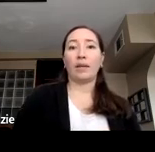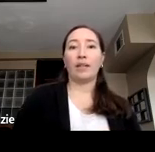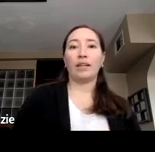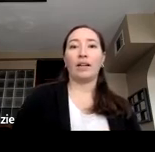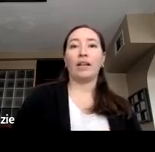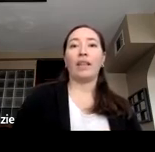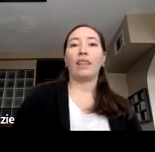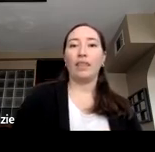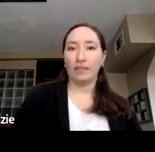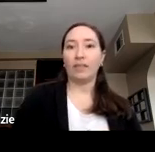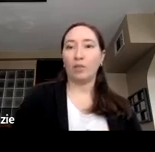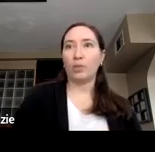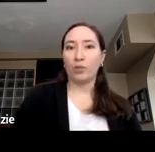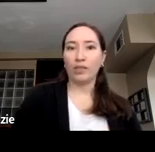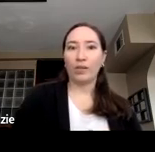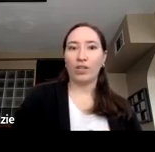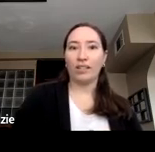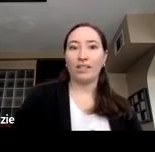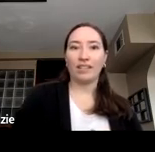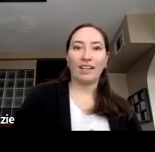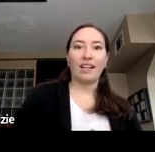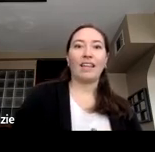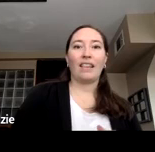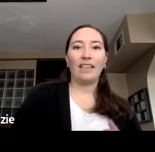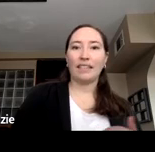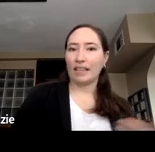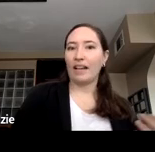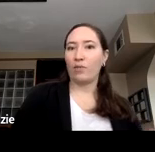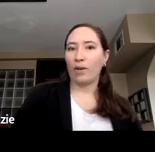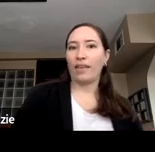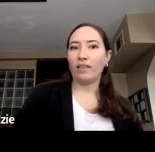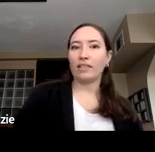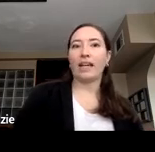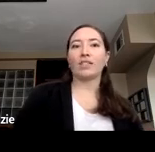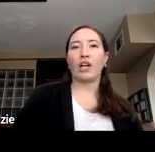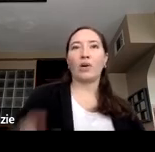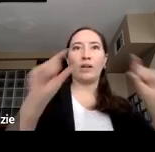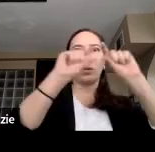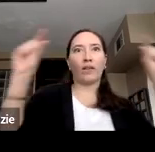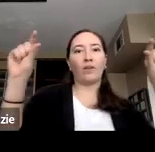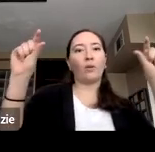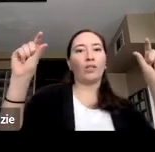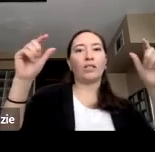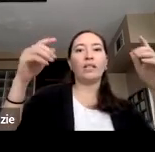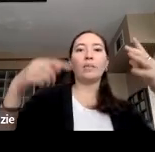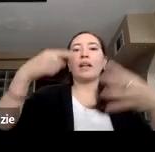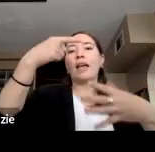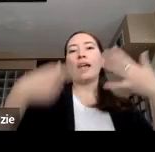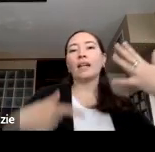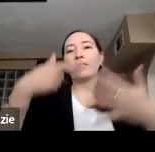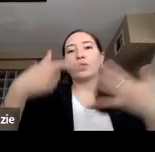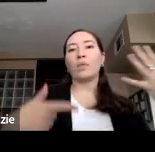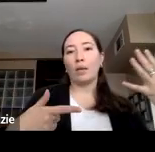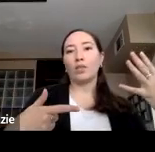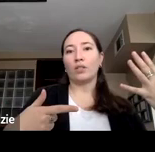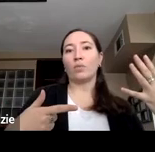I've typed out here, this is a multiple choice question. This is kind of what that looks like. So it will give you a question statement